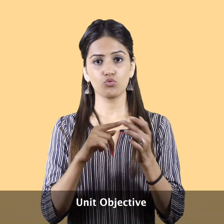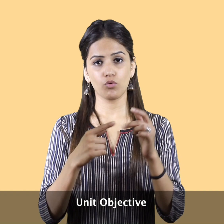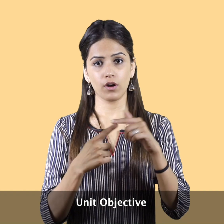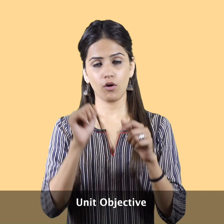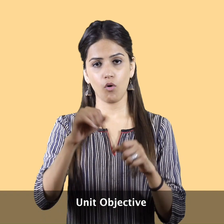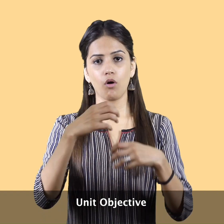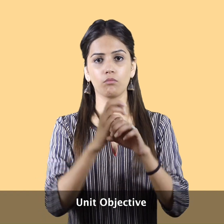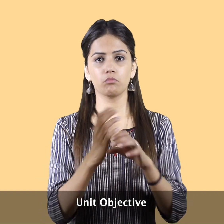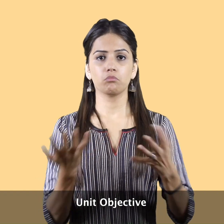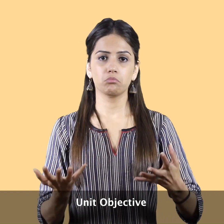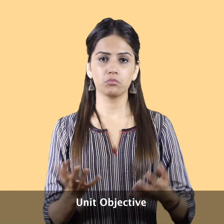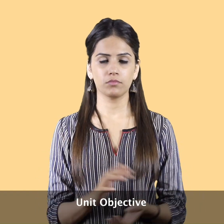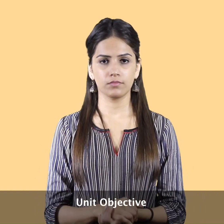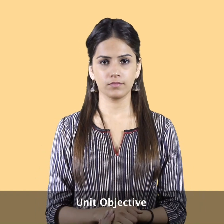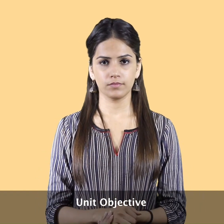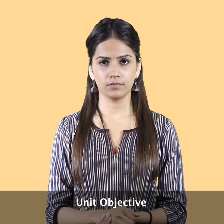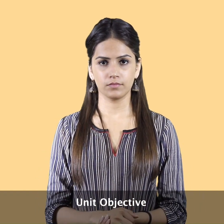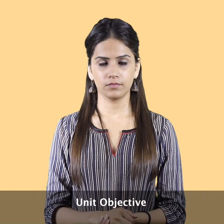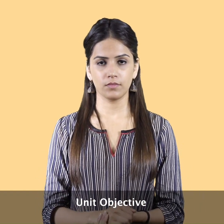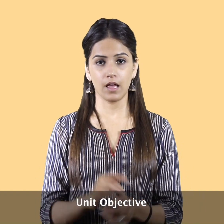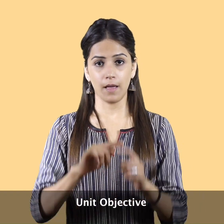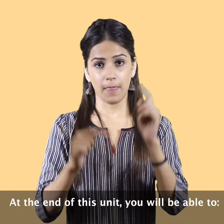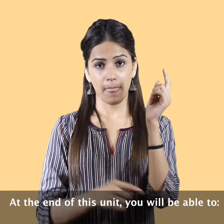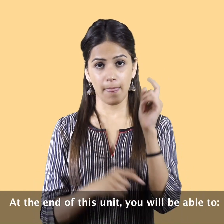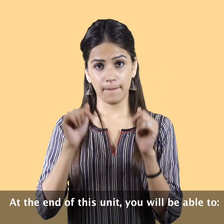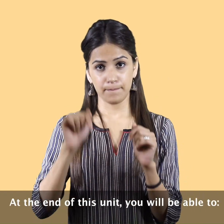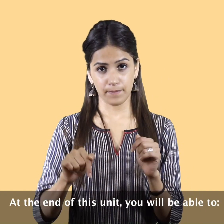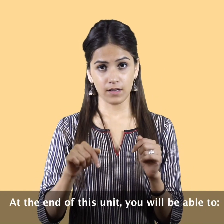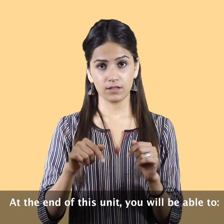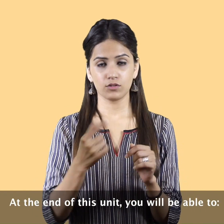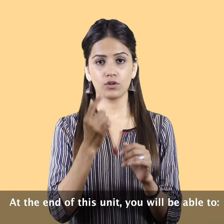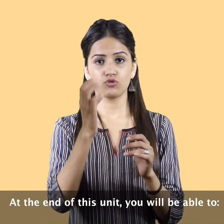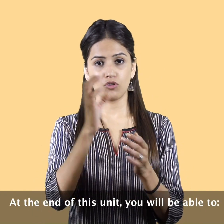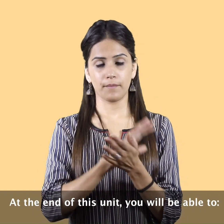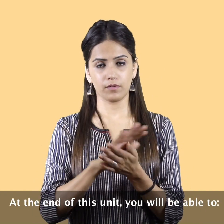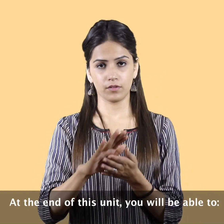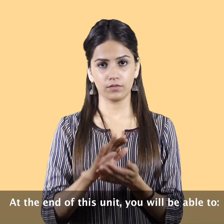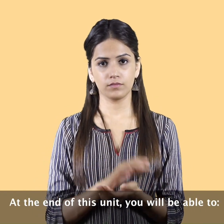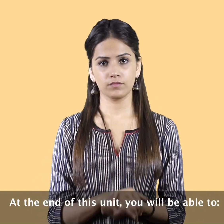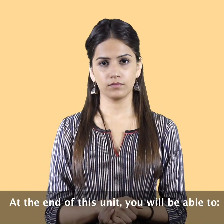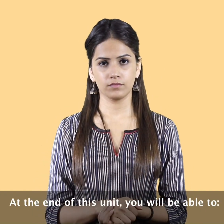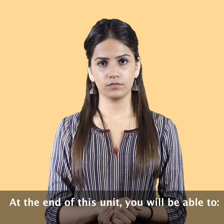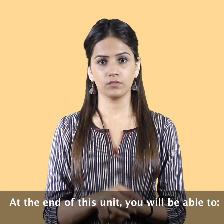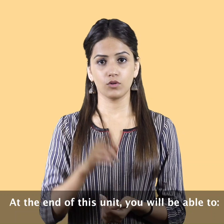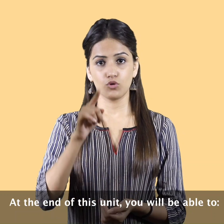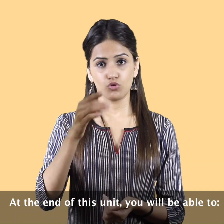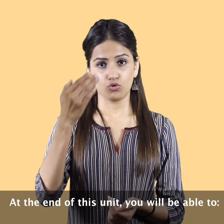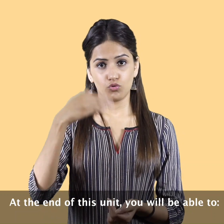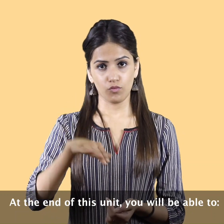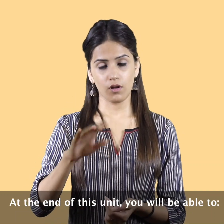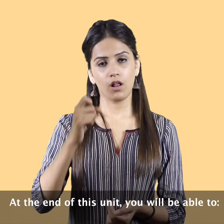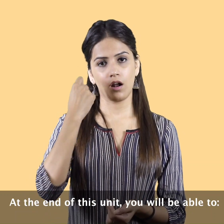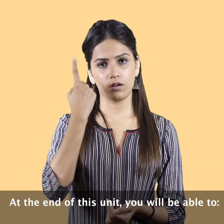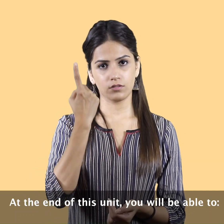Unit objective. At the end of this unit, you will be able to